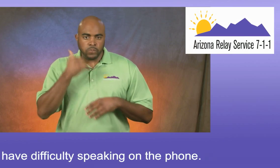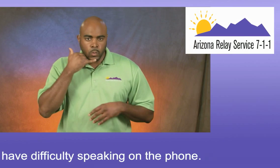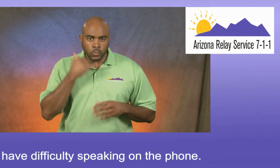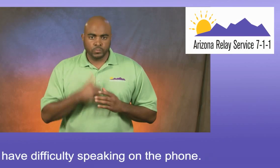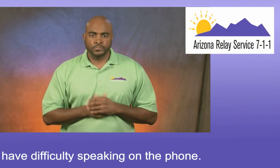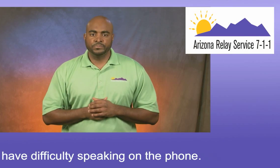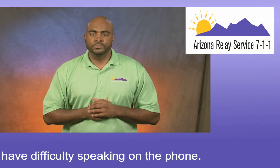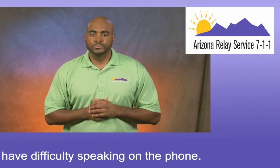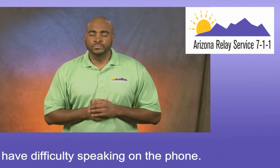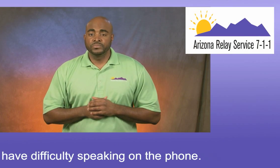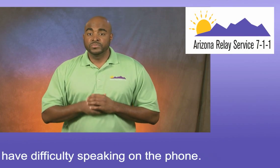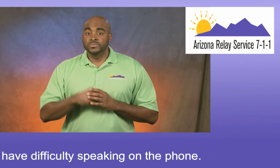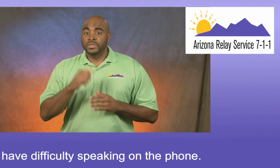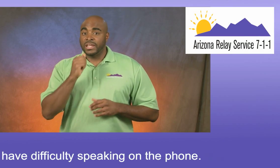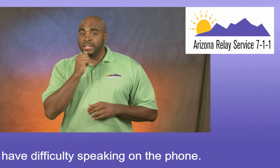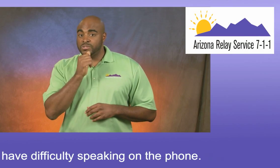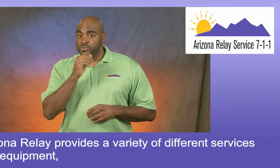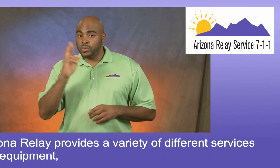on the phone.